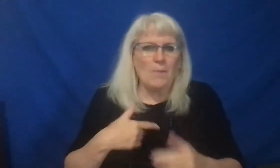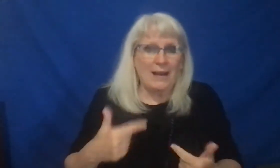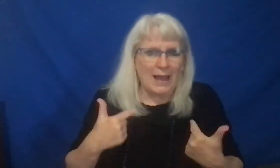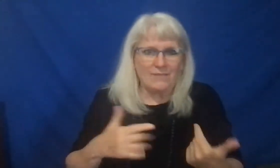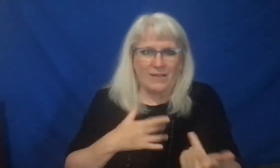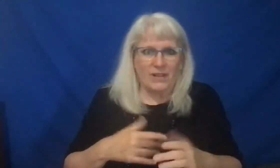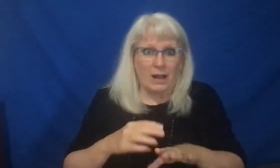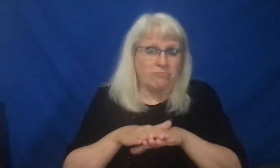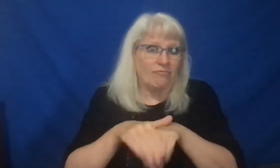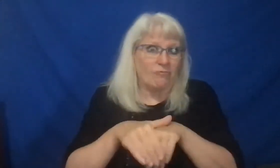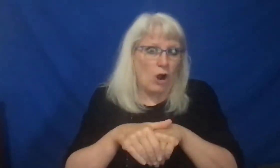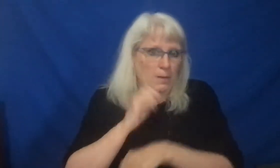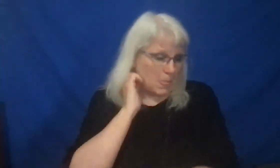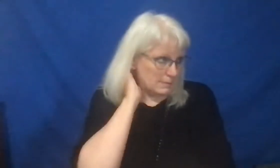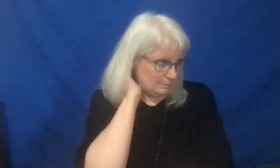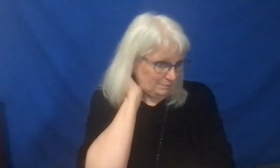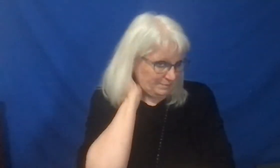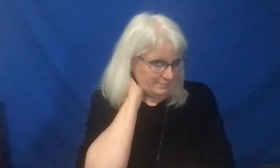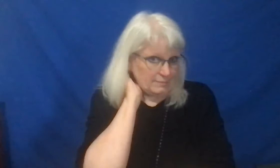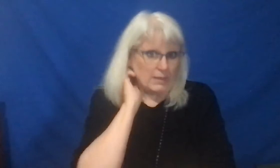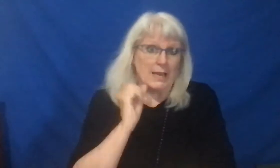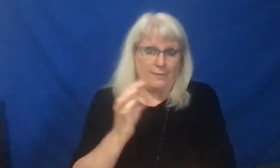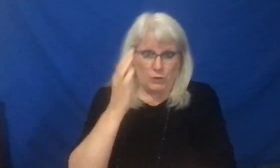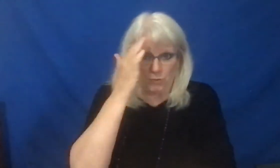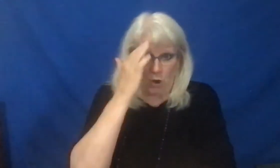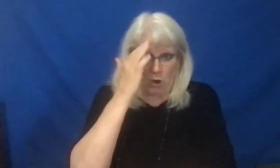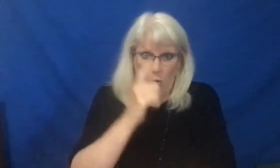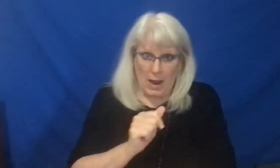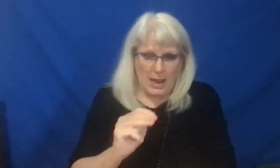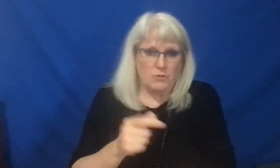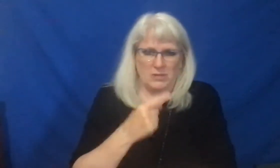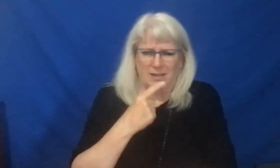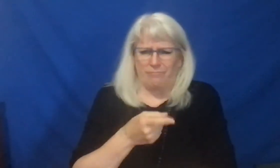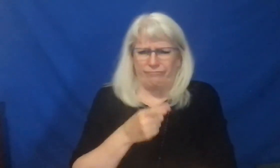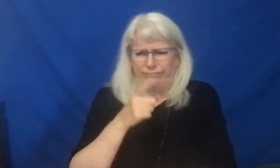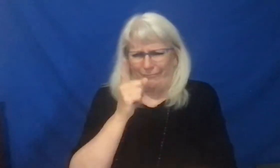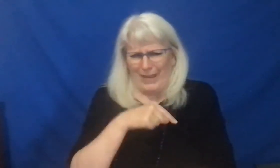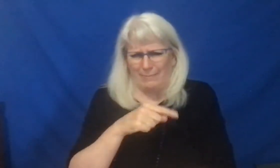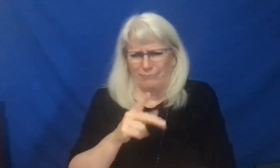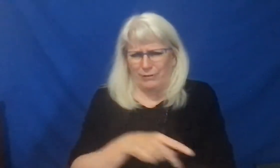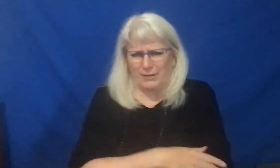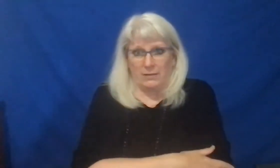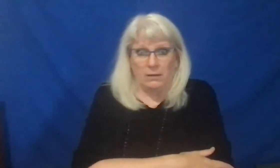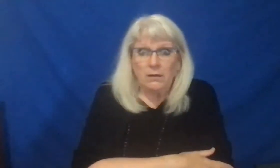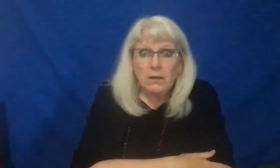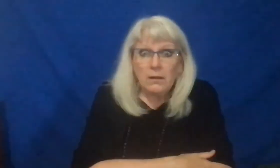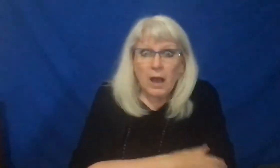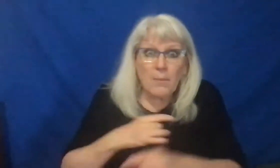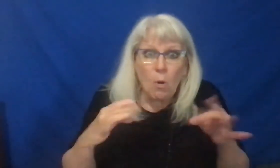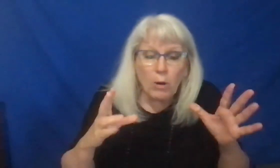If only you knew who and what I really am and how little I know and how horrible I am, you wouldn't want me anywhere near